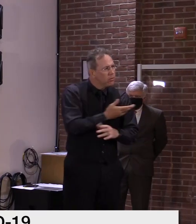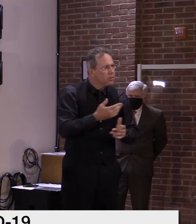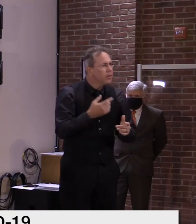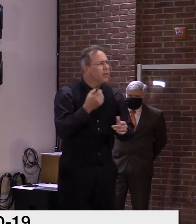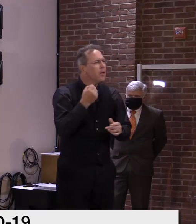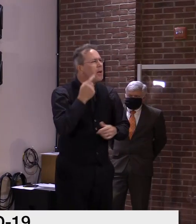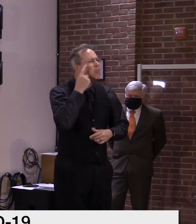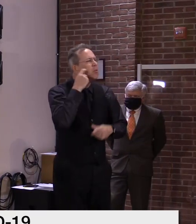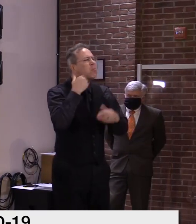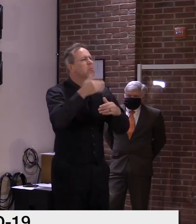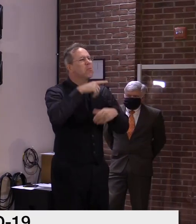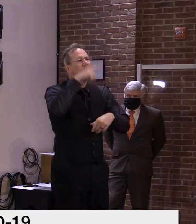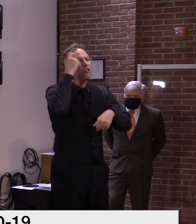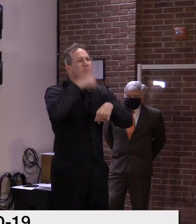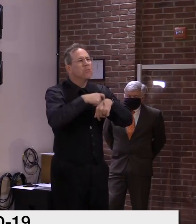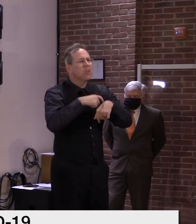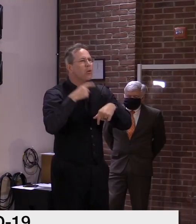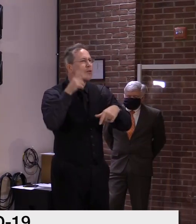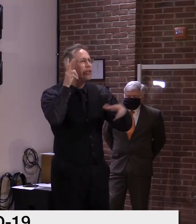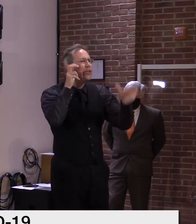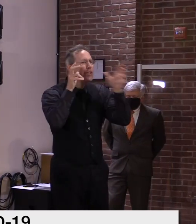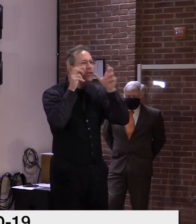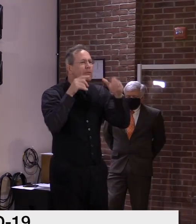anything more substantial till the fall.